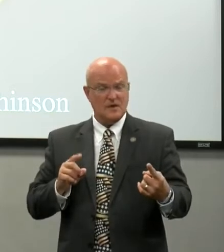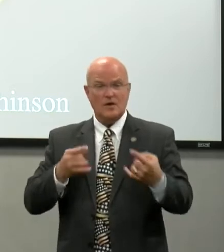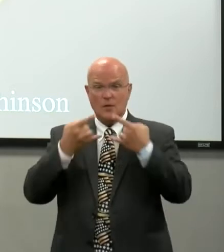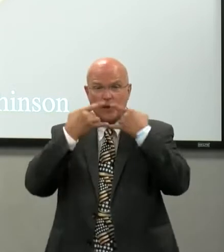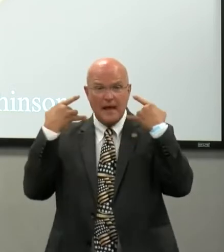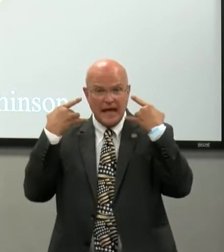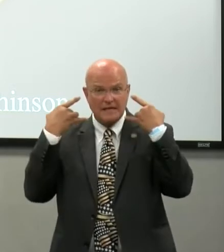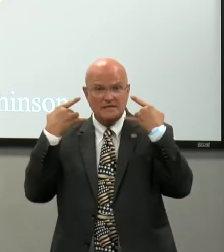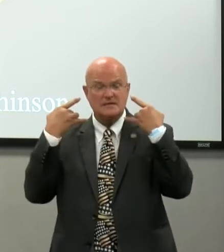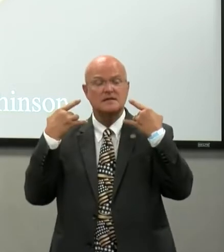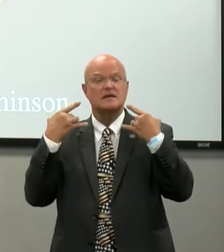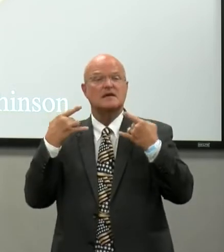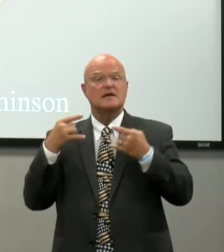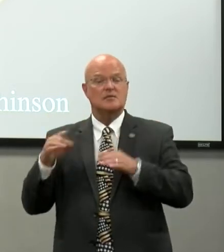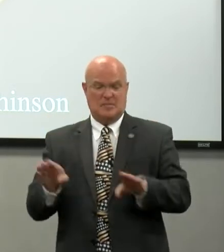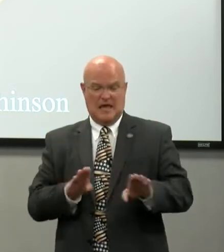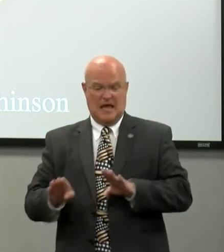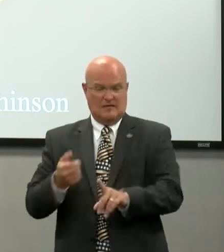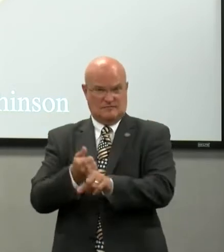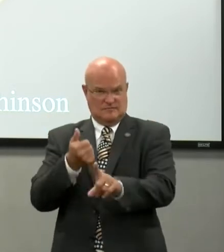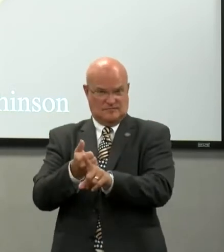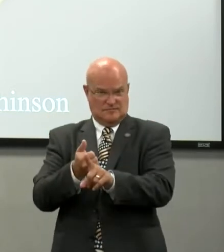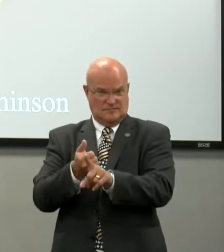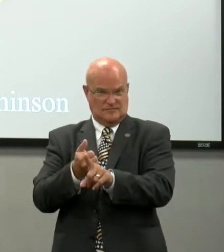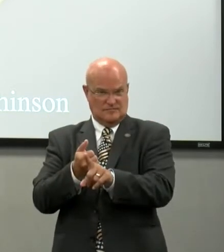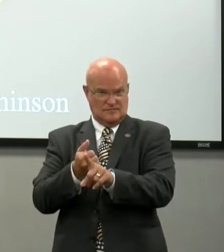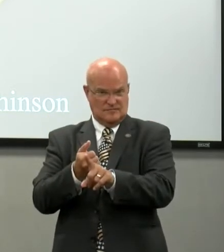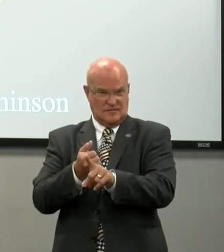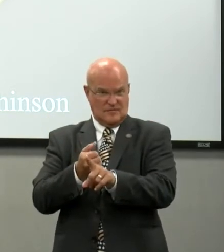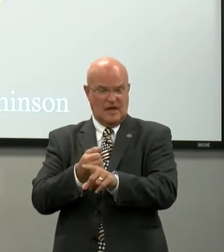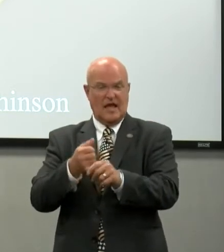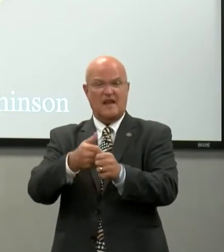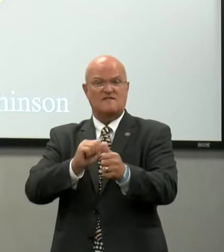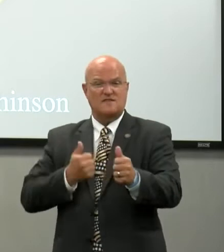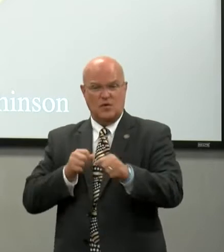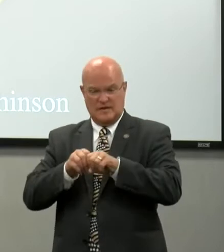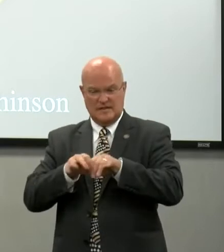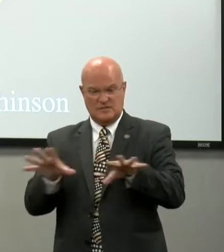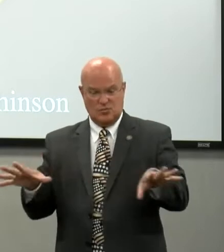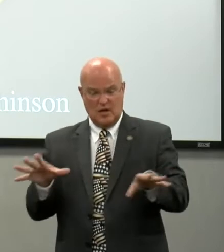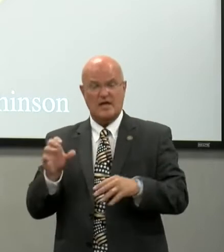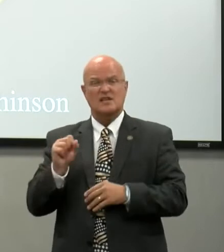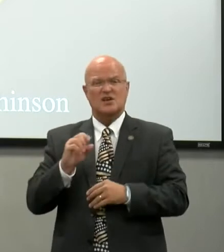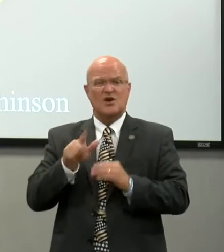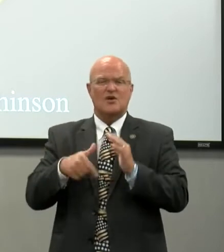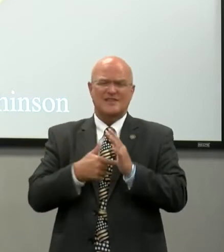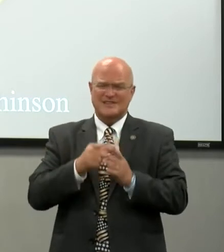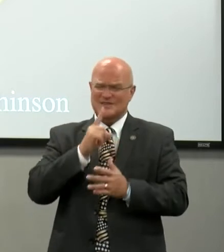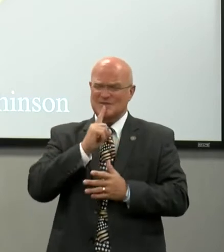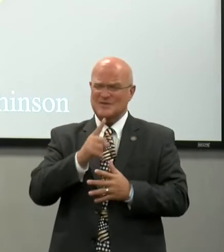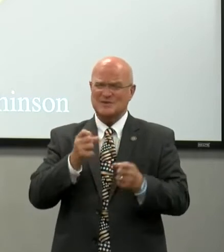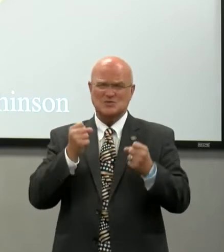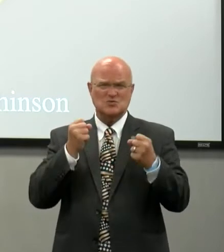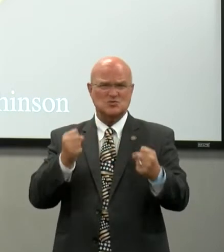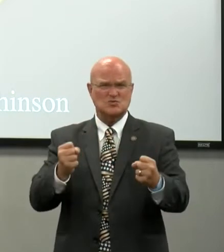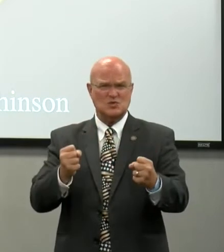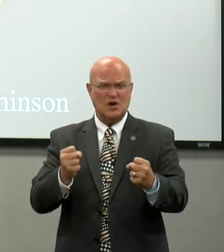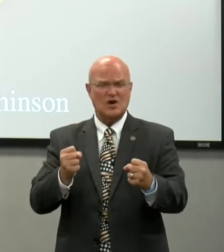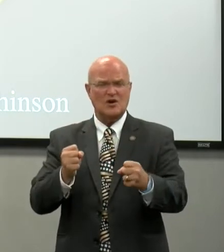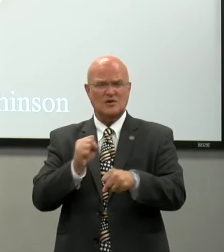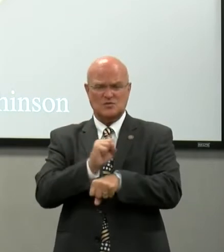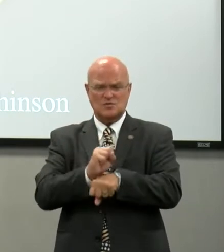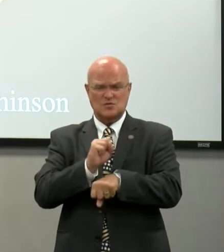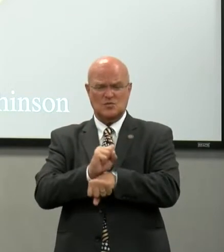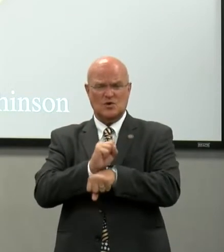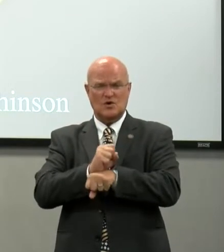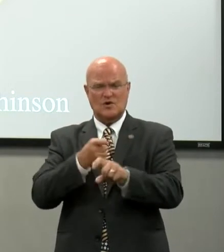wear a mask, behave yourself, and to avoid the spread. And so these are really strong efforts, leadership on